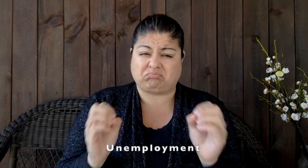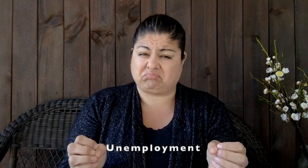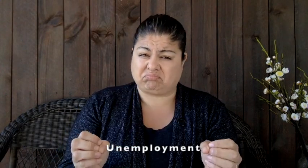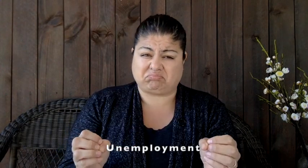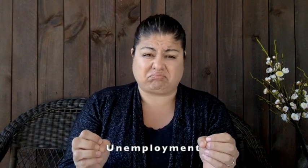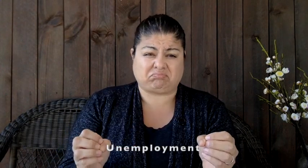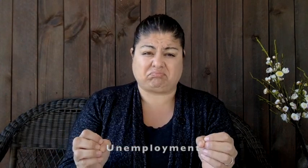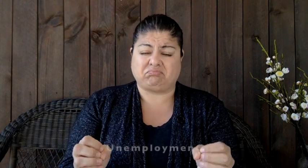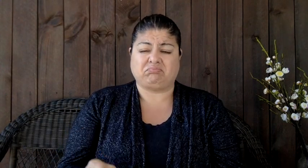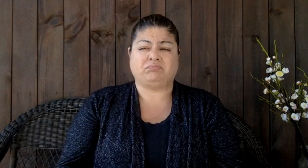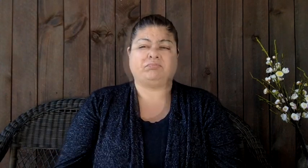unemployment,